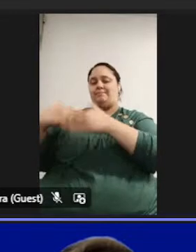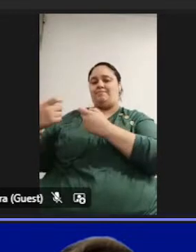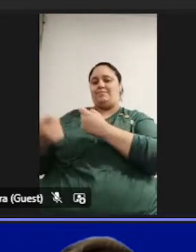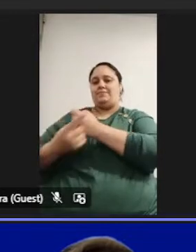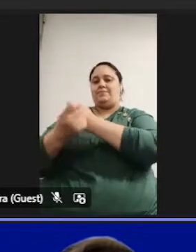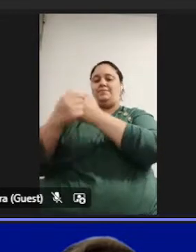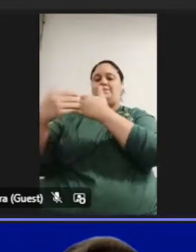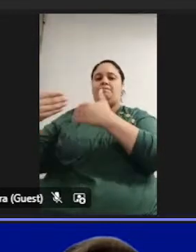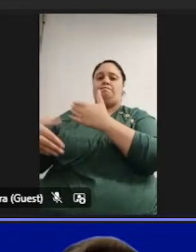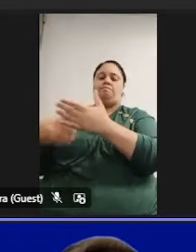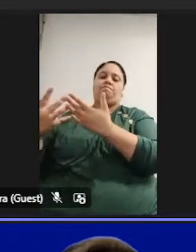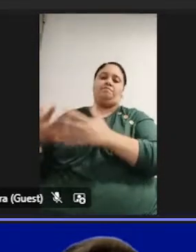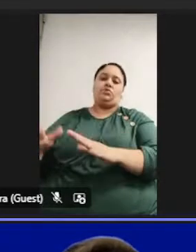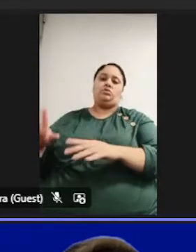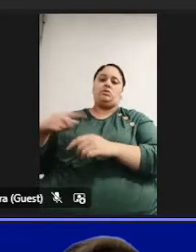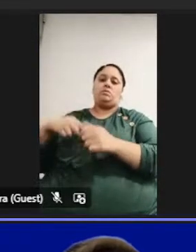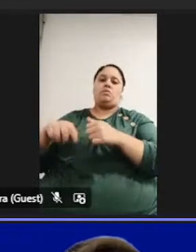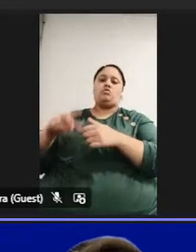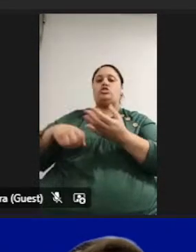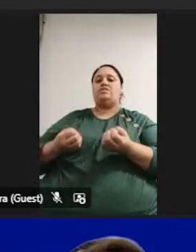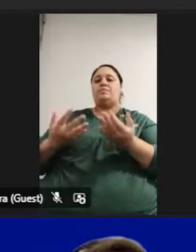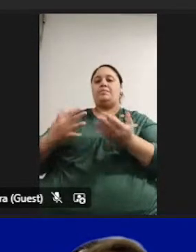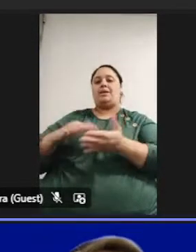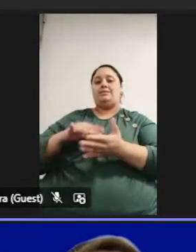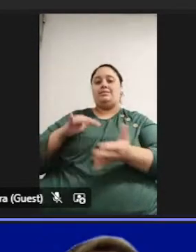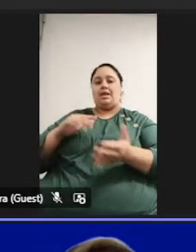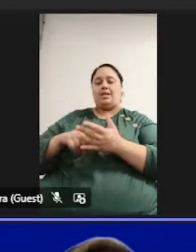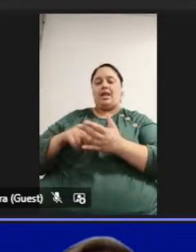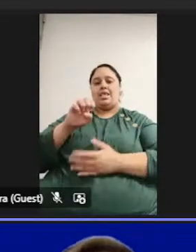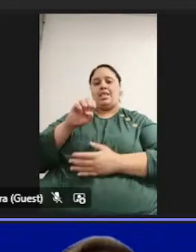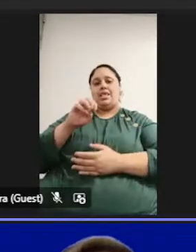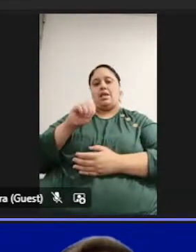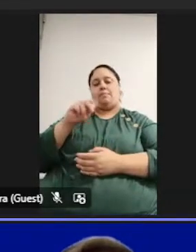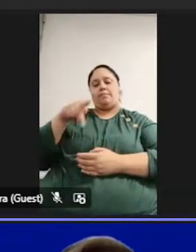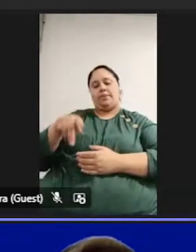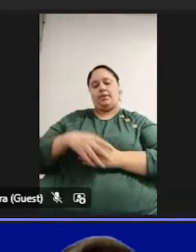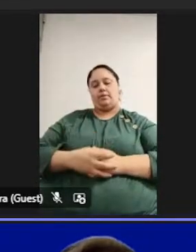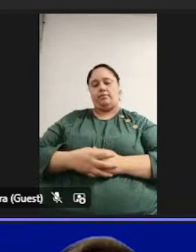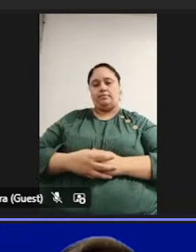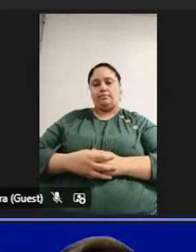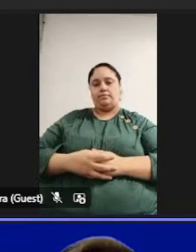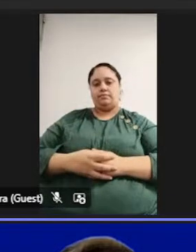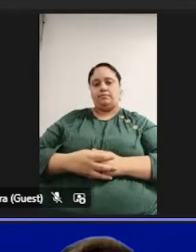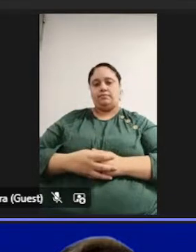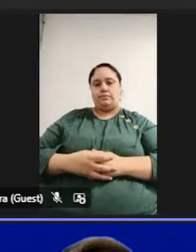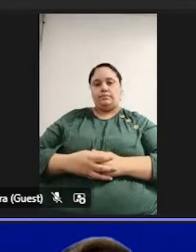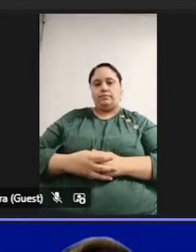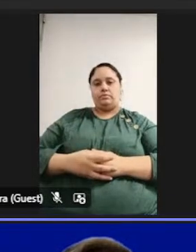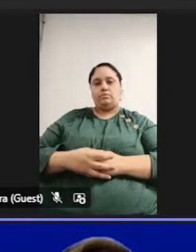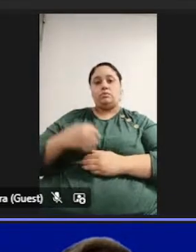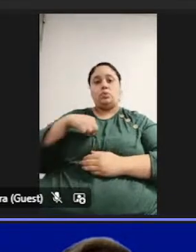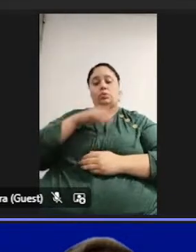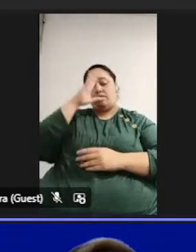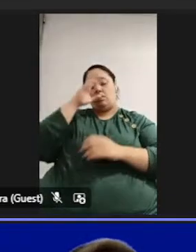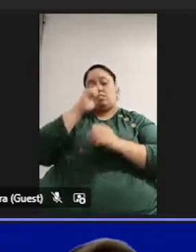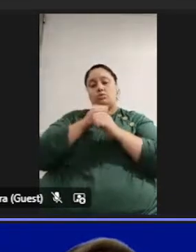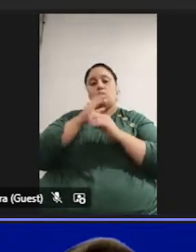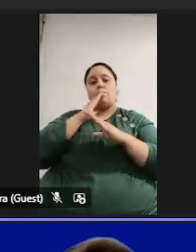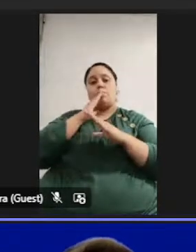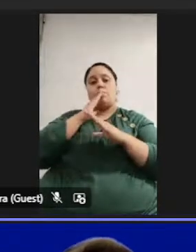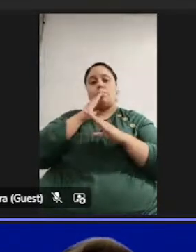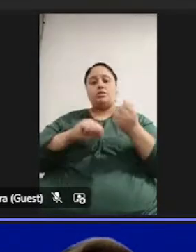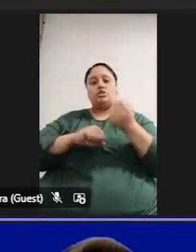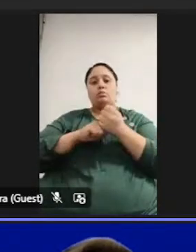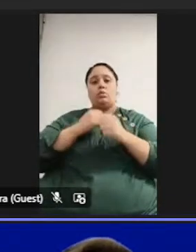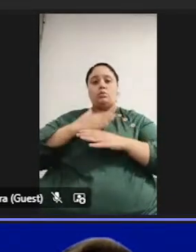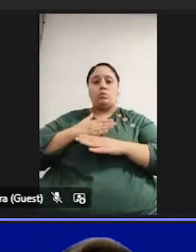of supply studies and EMPs. So to focus on the private sector support work, the